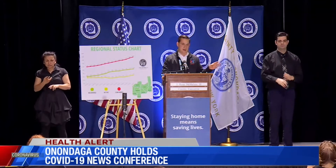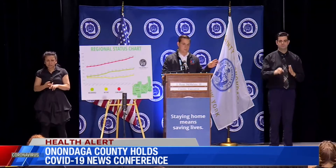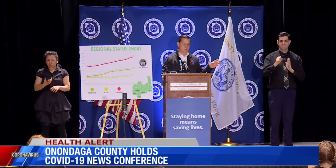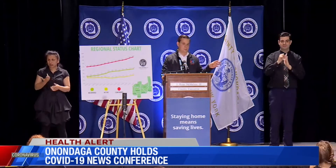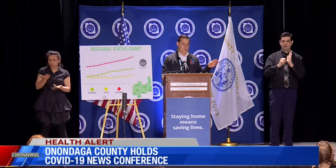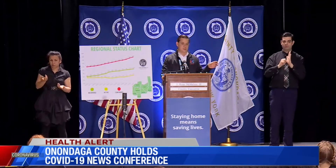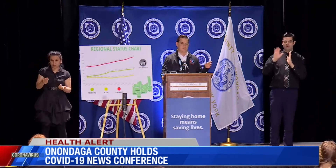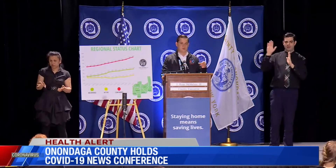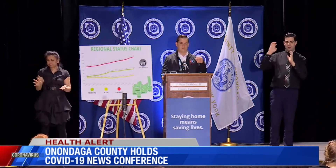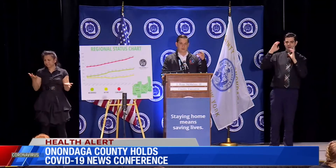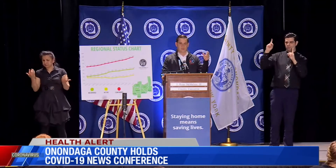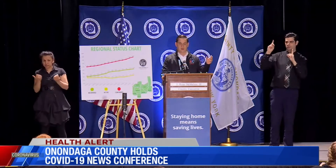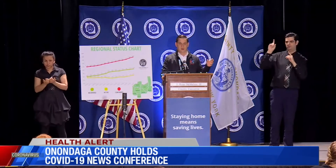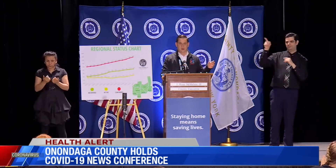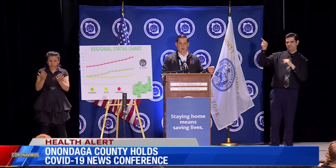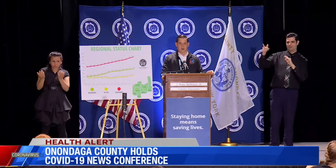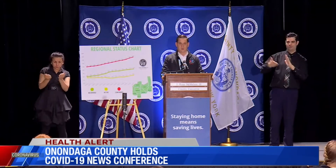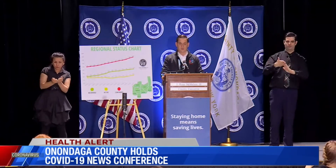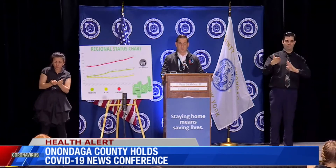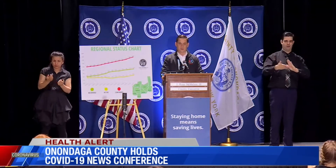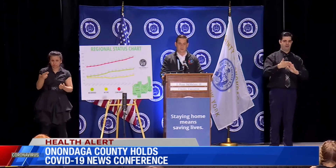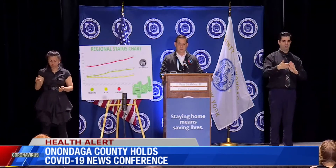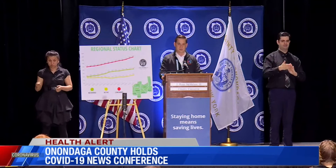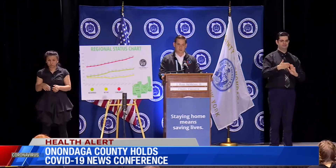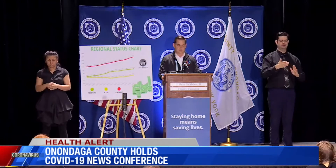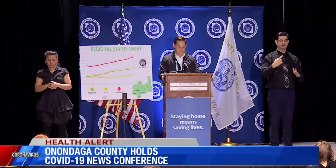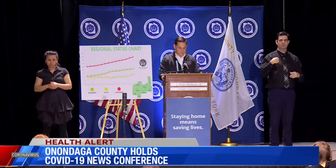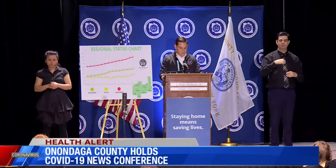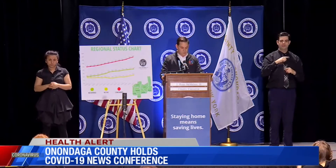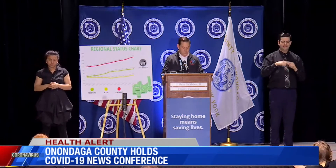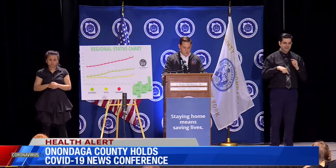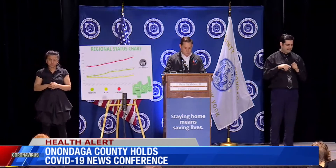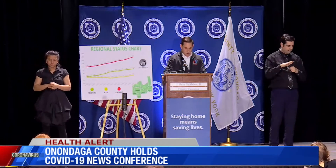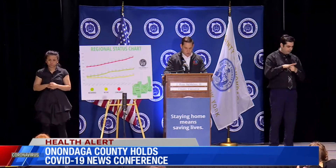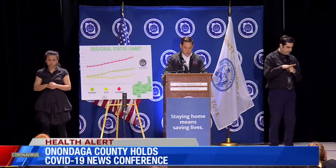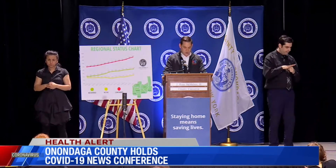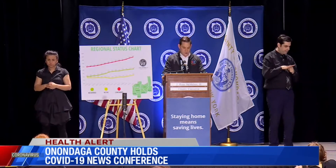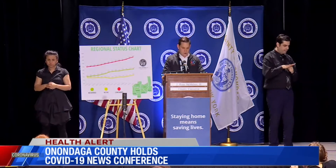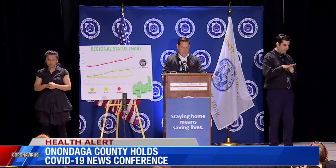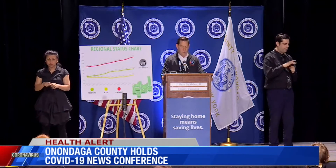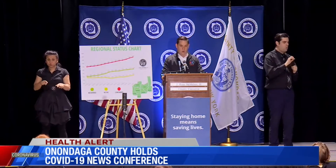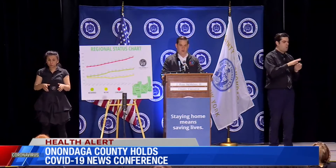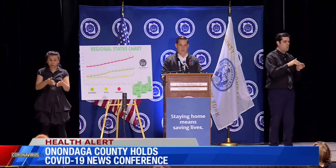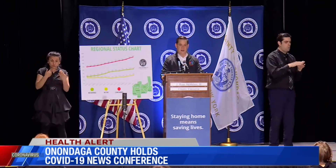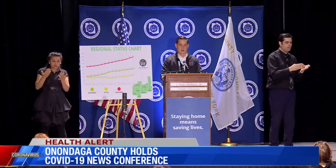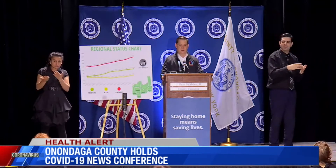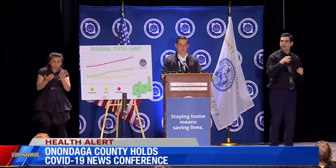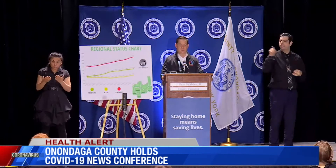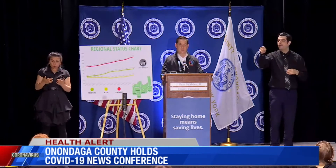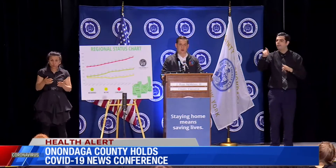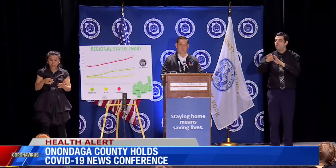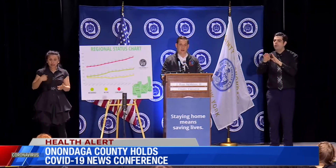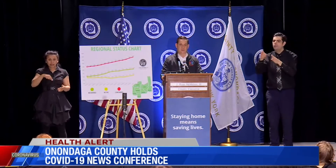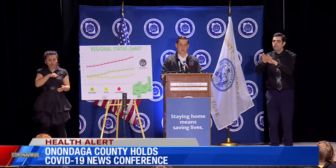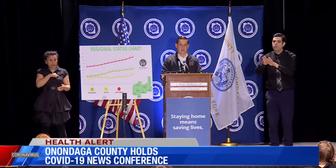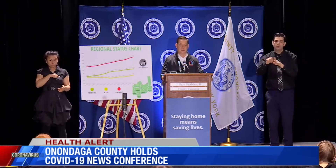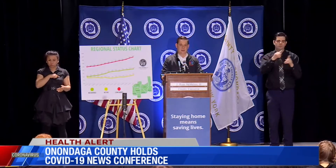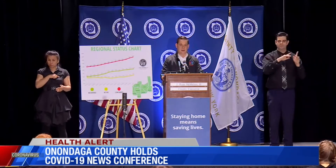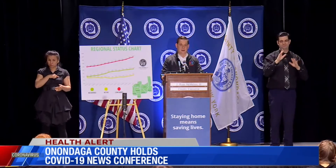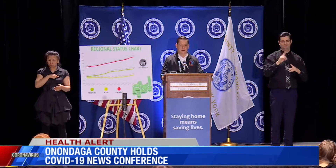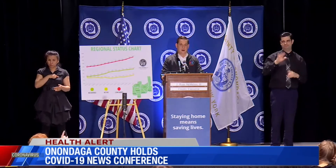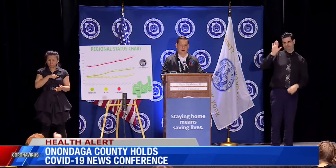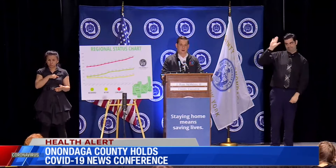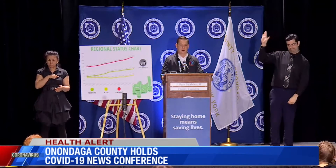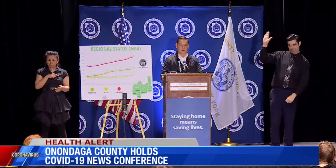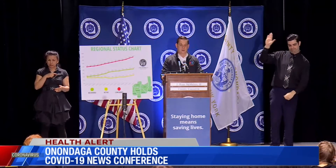It's different from regional decisions. So certainly we understand the decision that the governor had to make